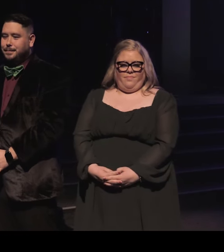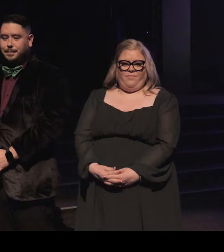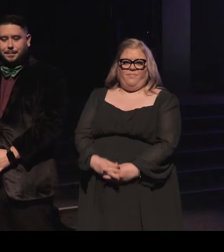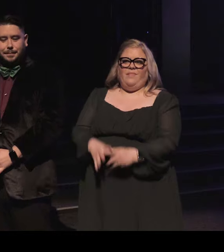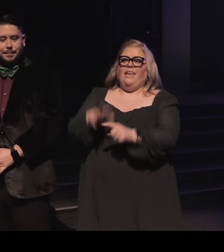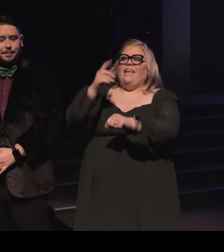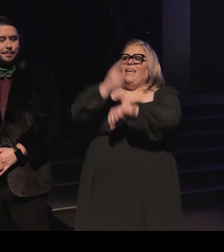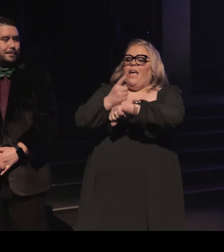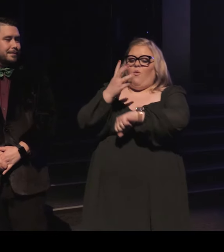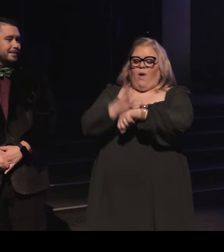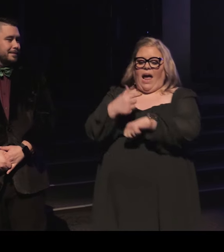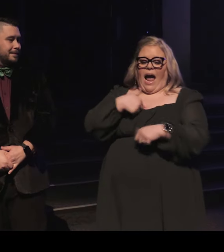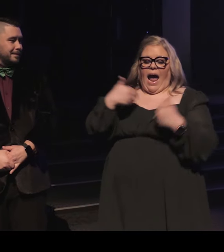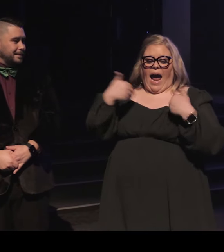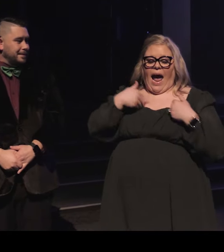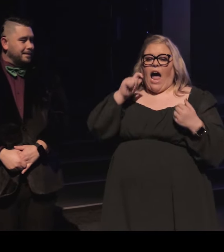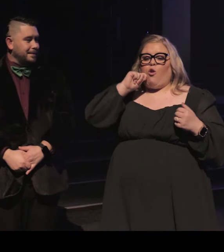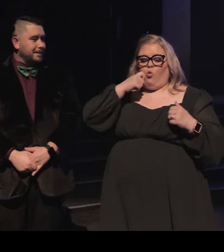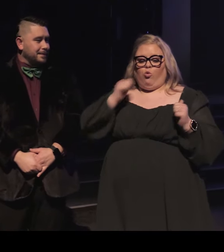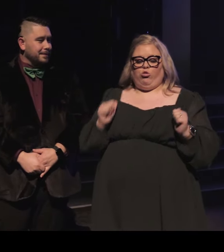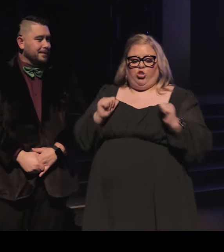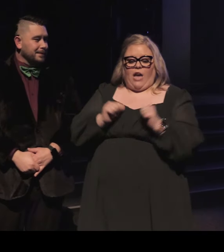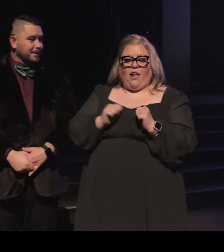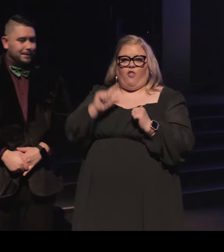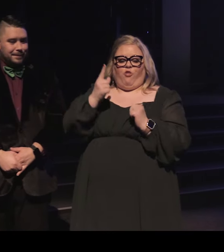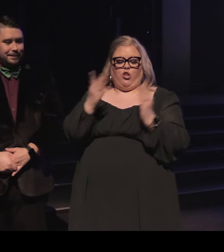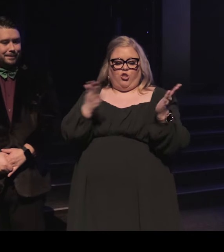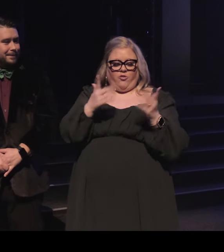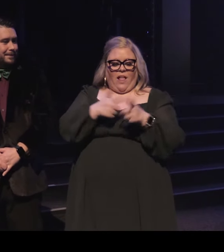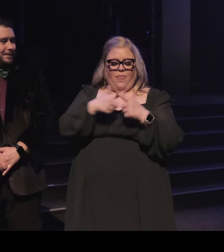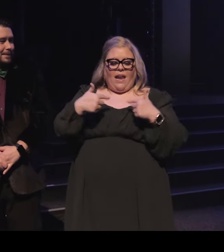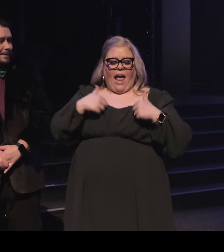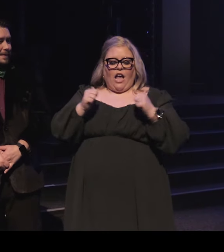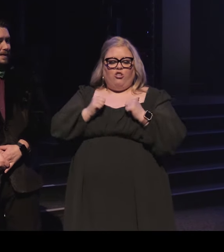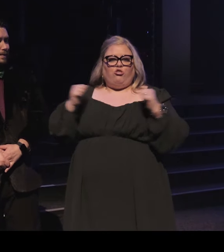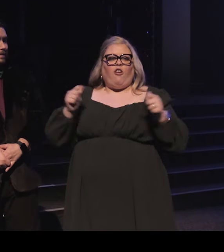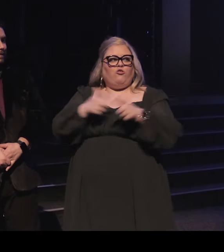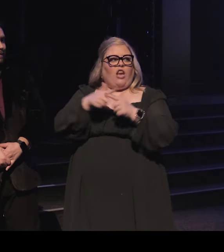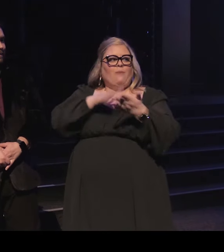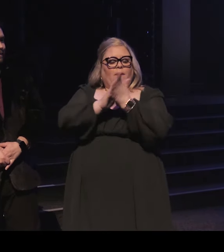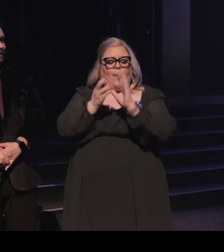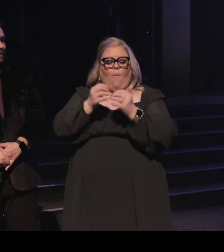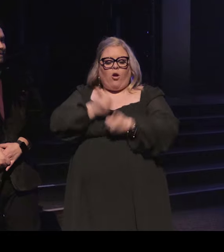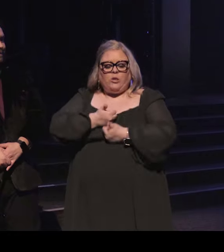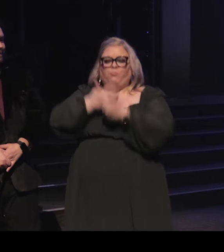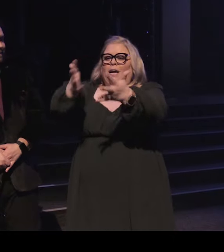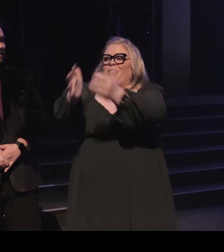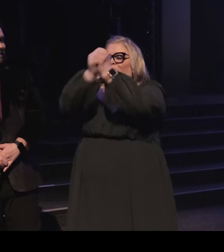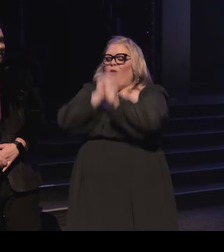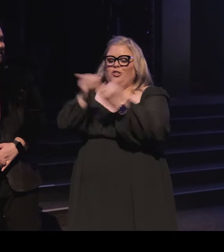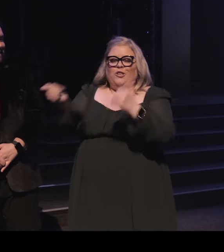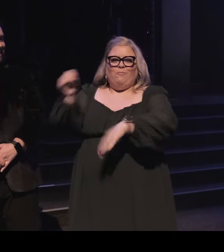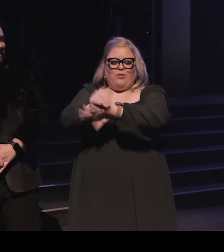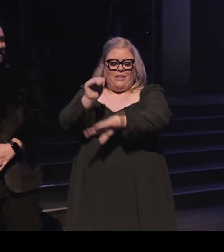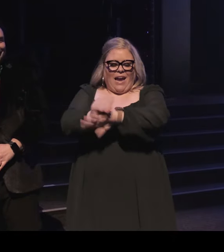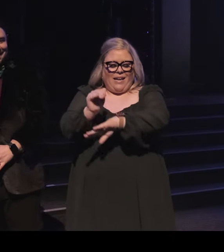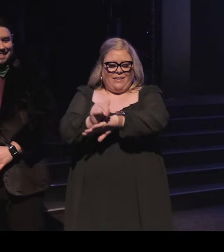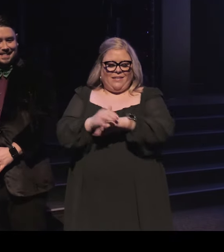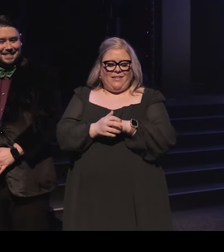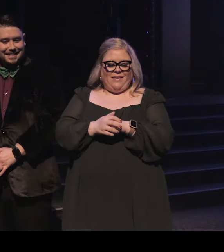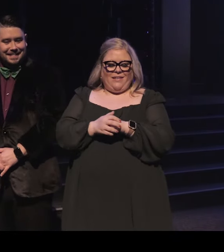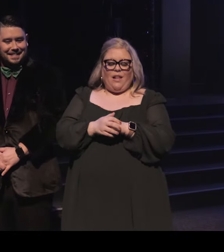Gateway, I had a very cool jacket on in the first service, and I took it off so I could be more expressive in worship tonight with you. Of all the things